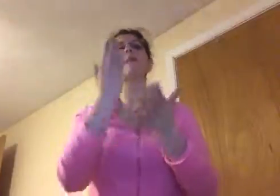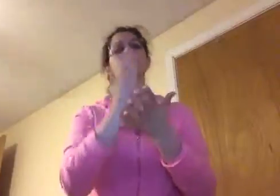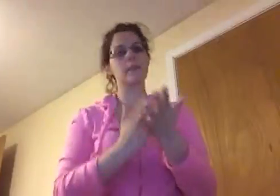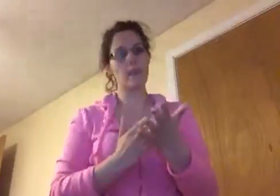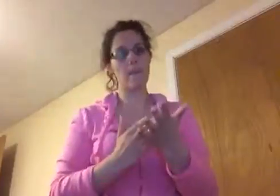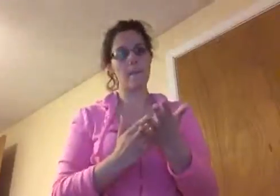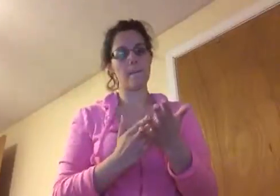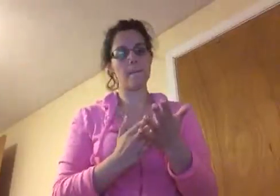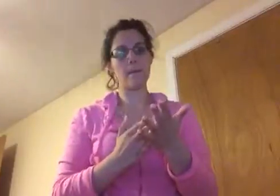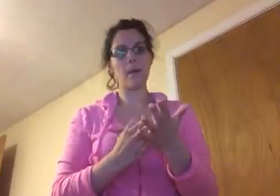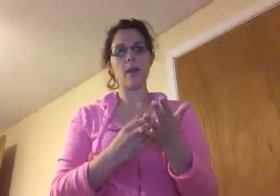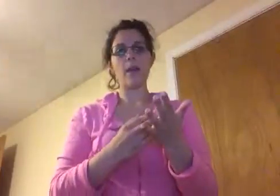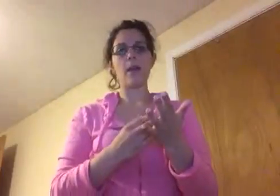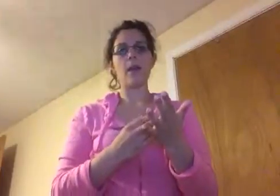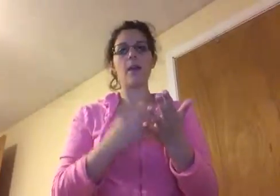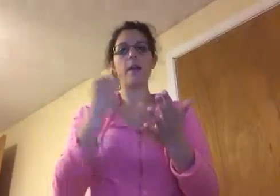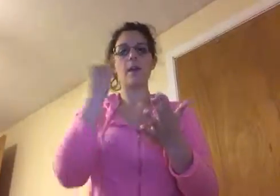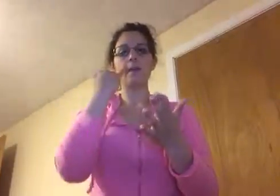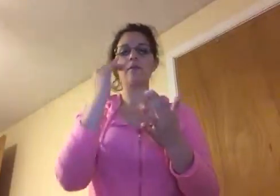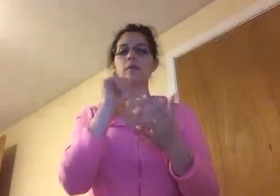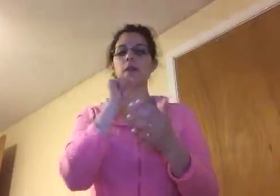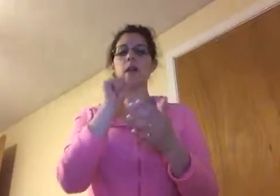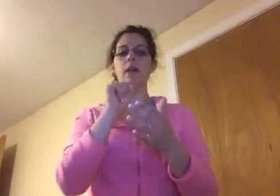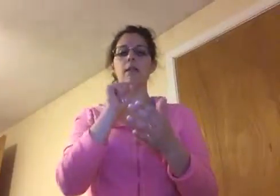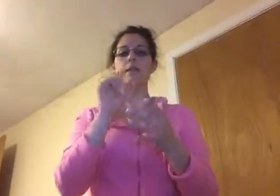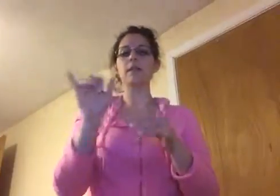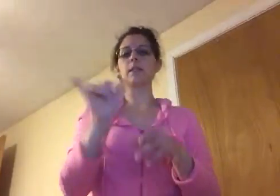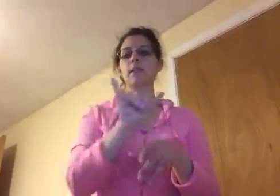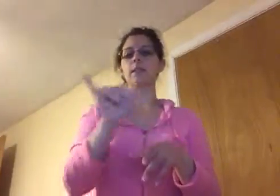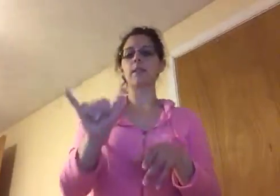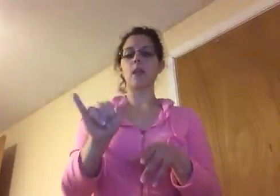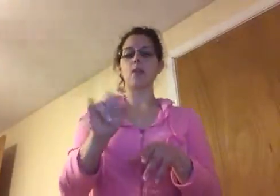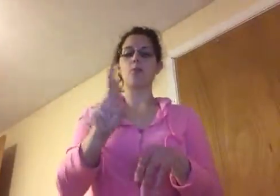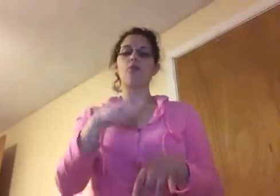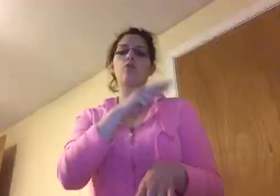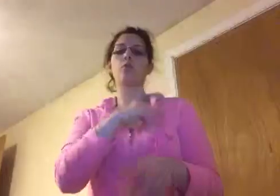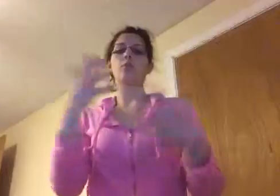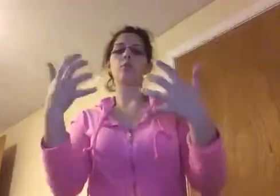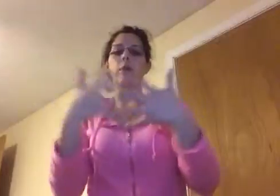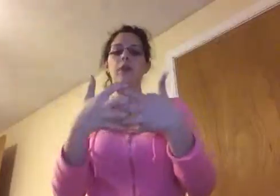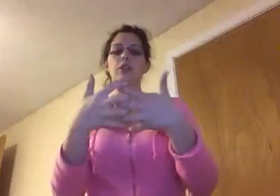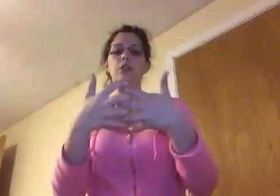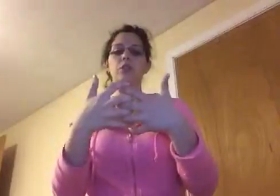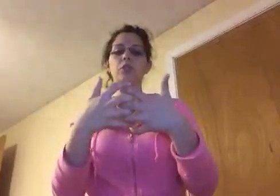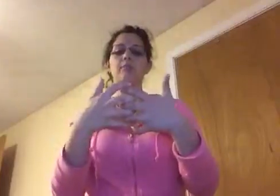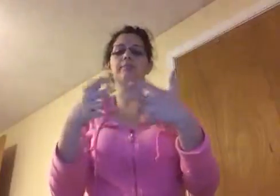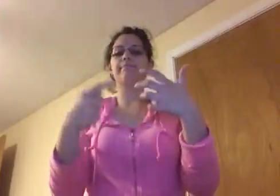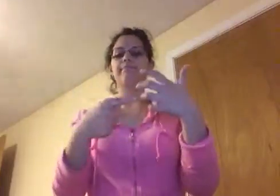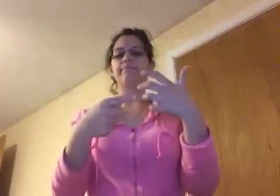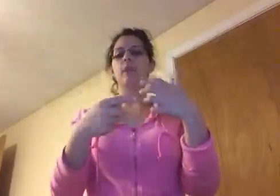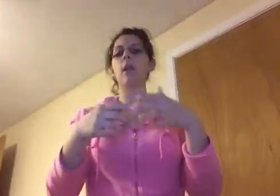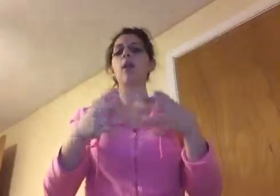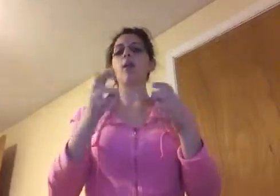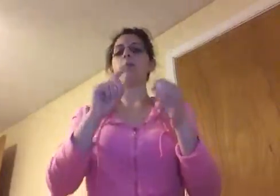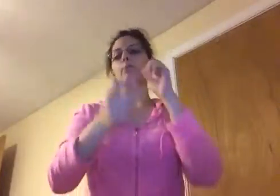of the religion to have the freedom. And we'll talk more about that later. But they also came for economic